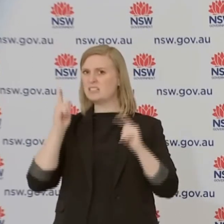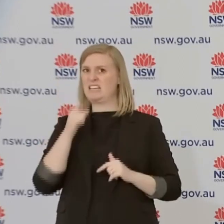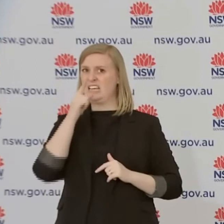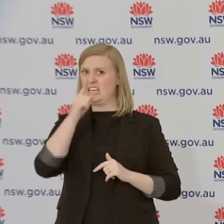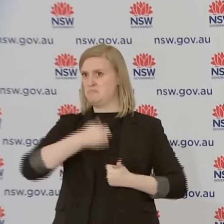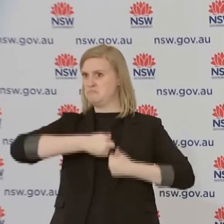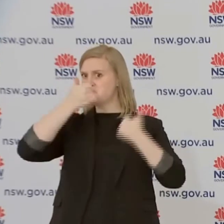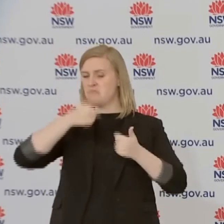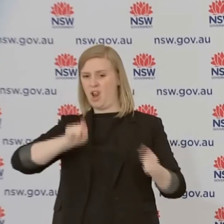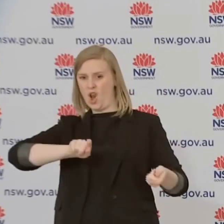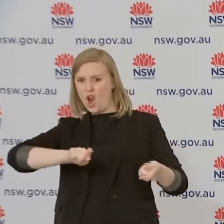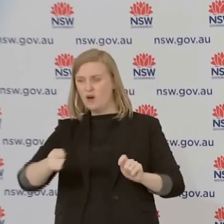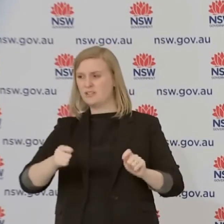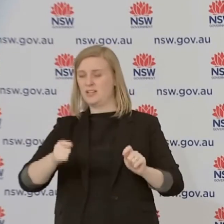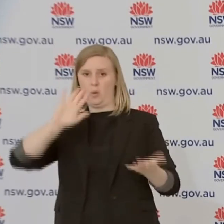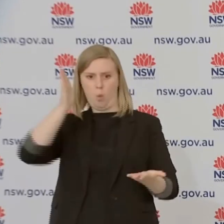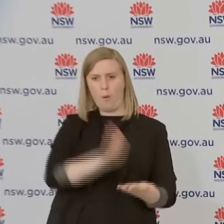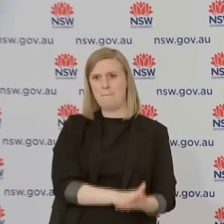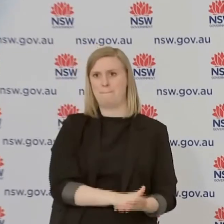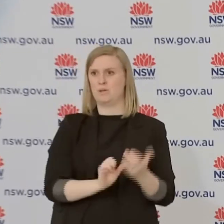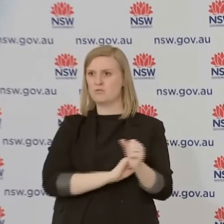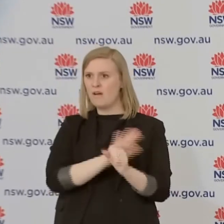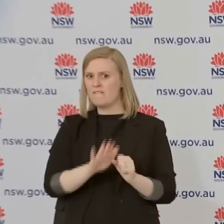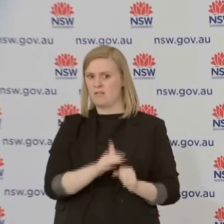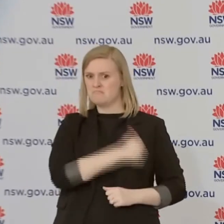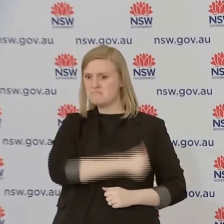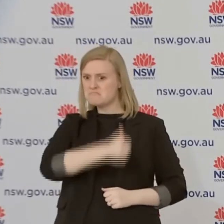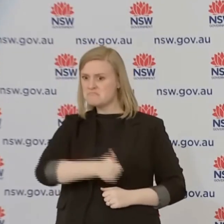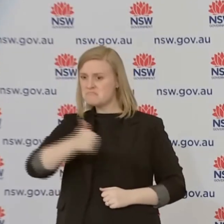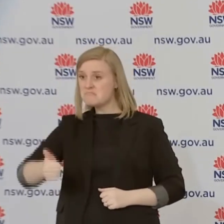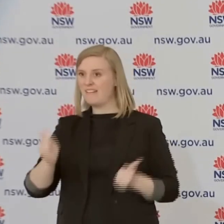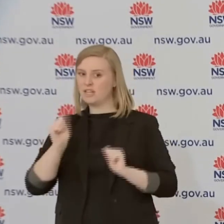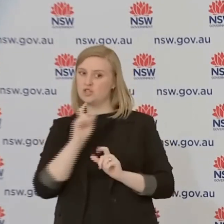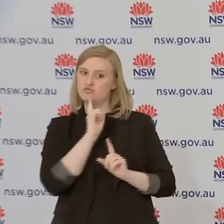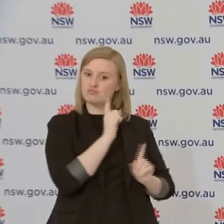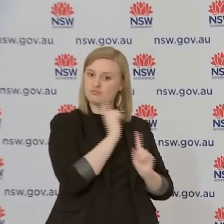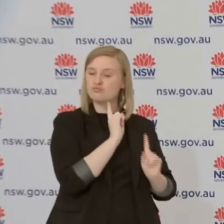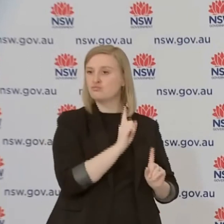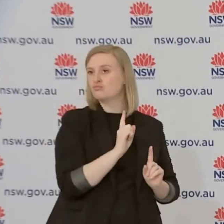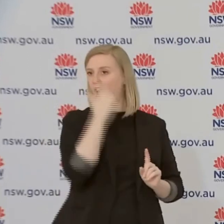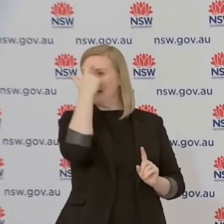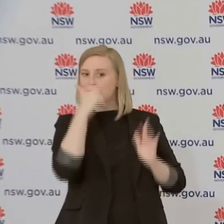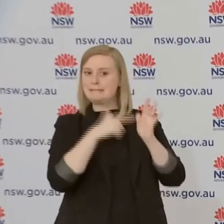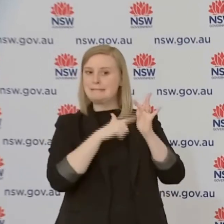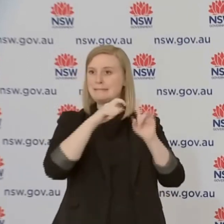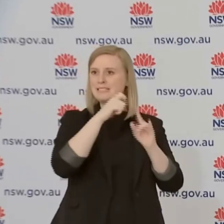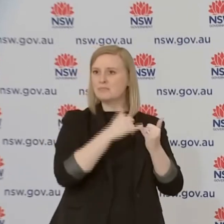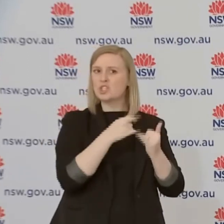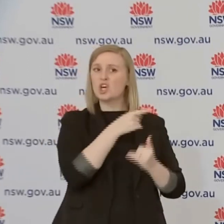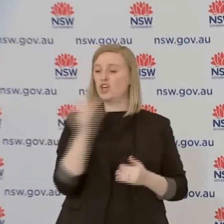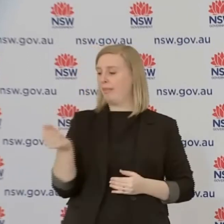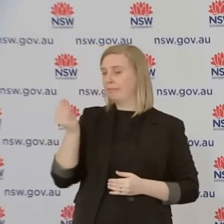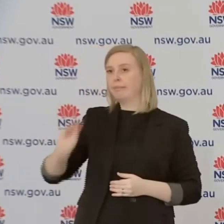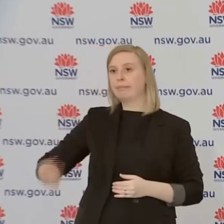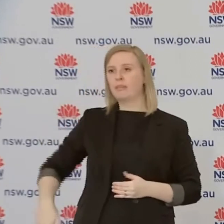isn't shifting. Was that the Health Minister directly to you? Did you pass that on to the Premier? What do you know that's different about their lockdown, which is effective? Our